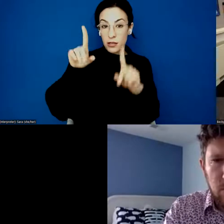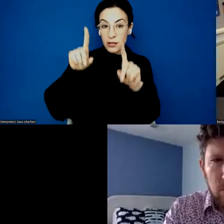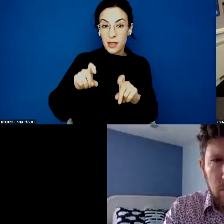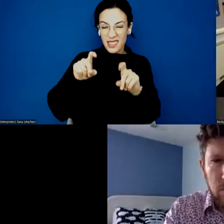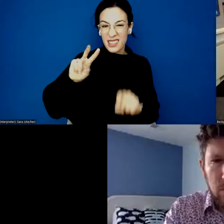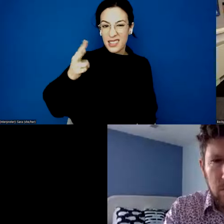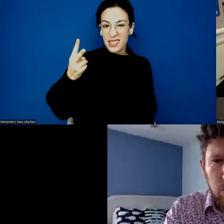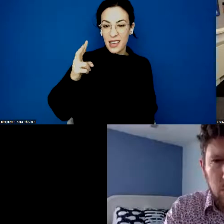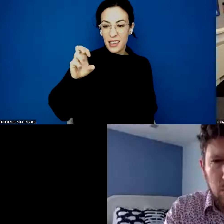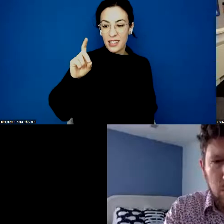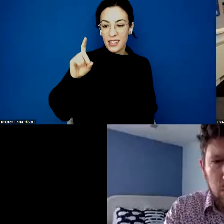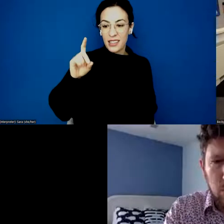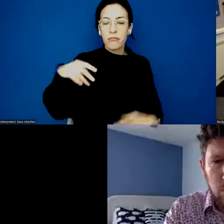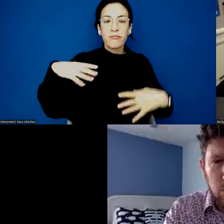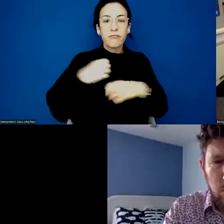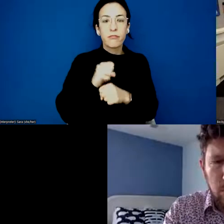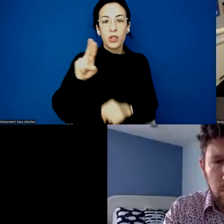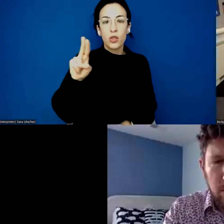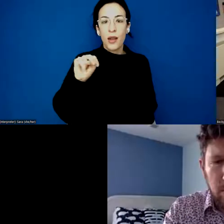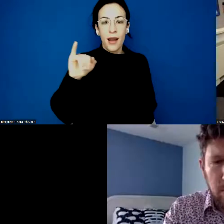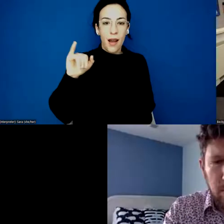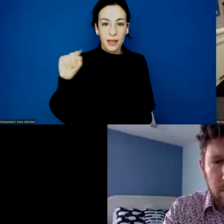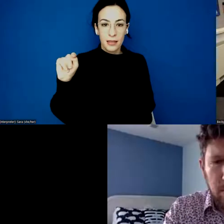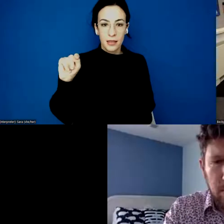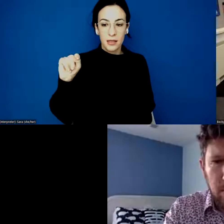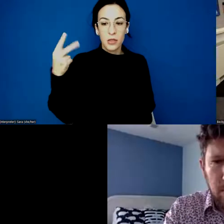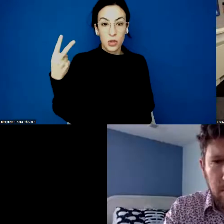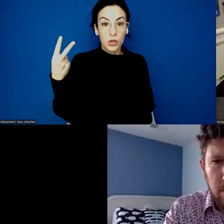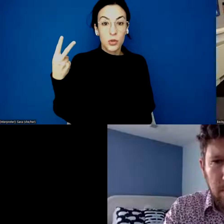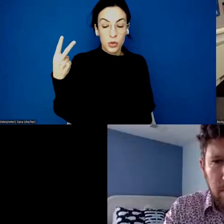unit UNIT 2.